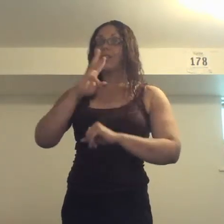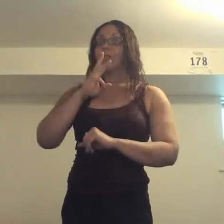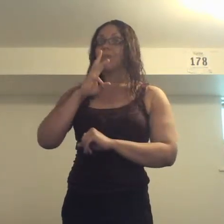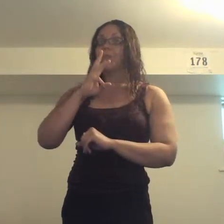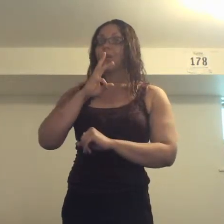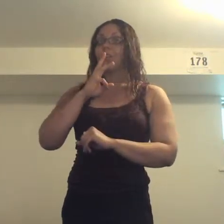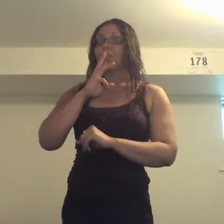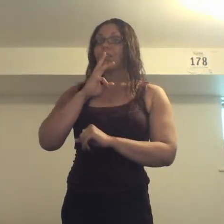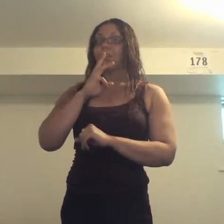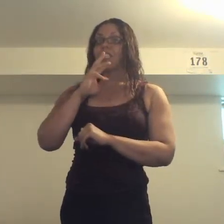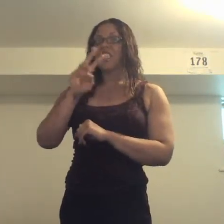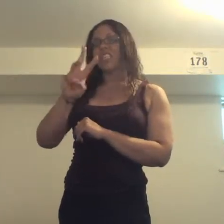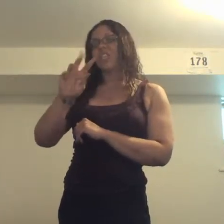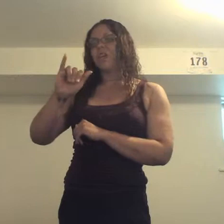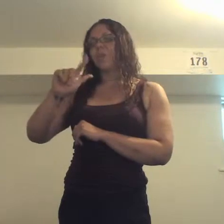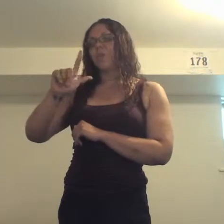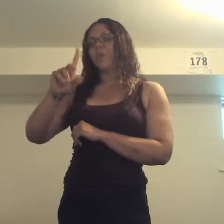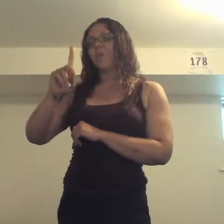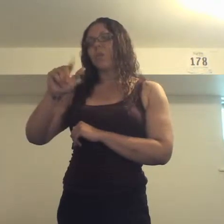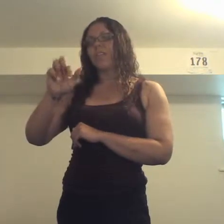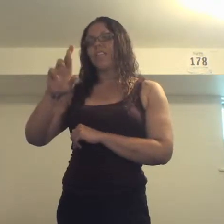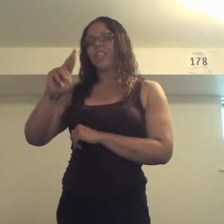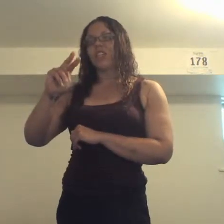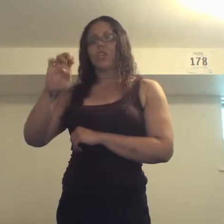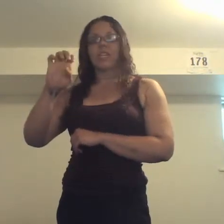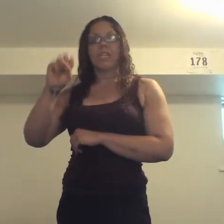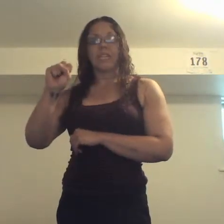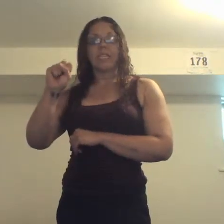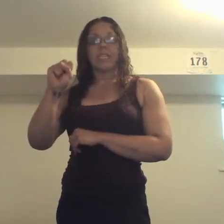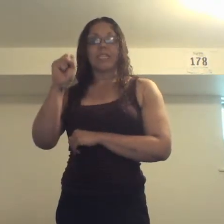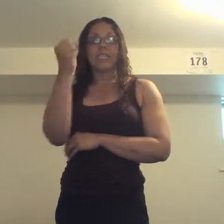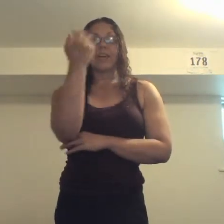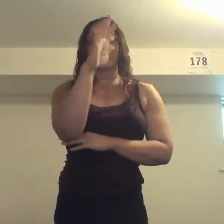wilderness area managed by the Federal Forest Service, there are